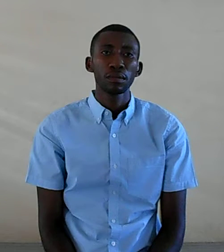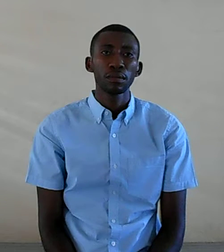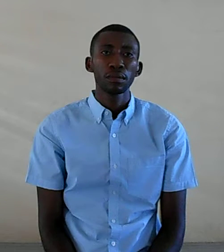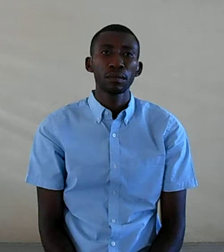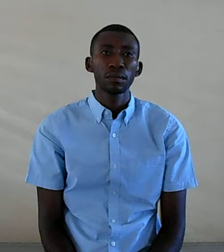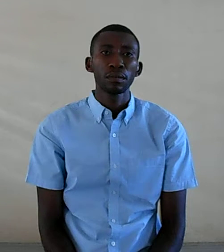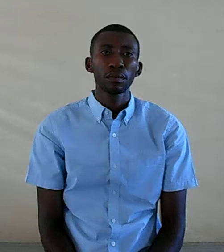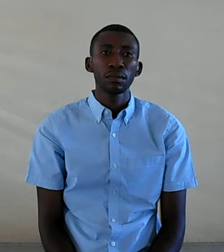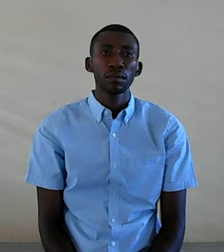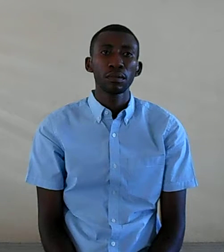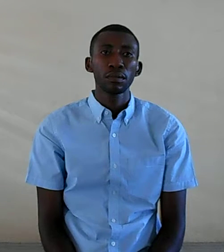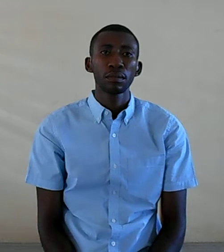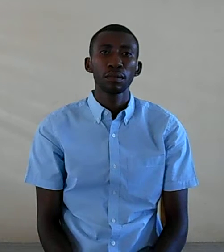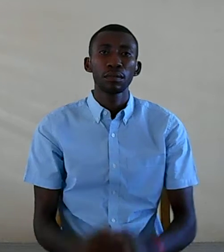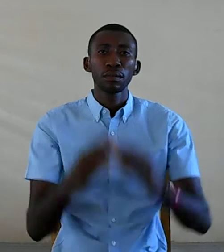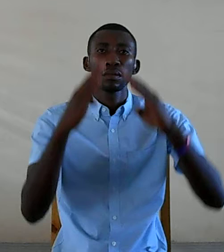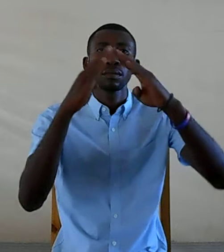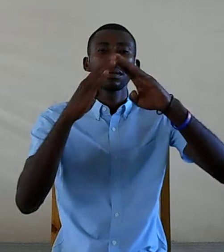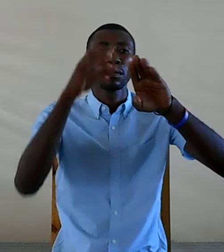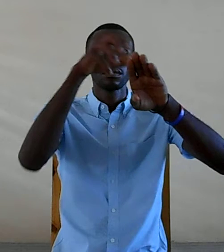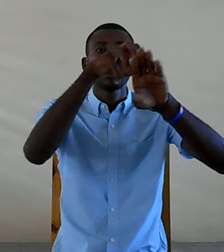Roof. Le toit.